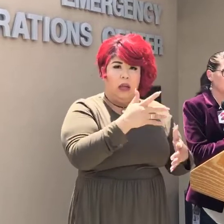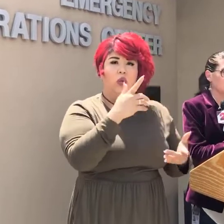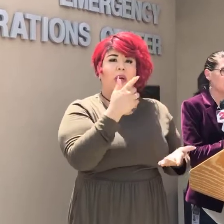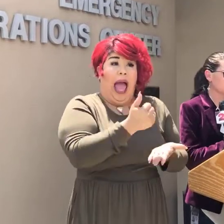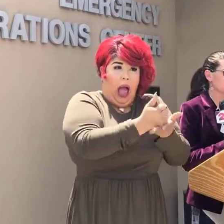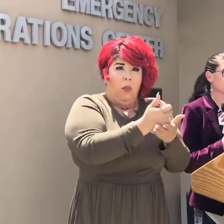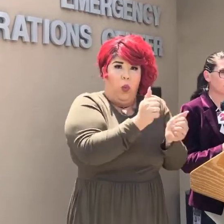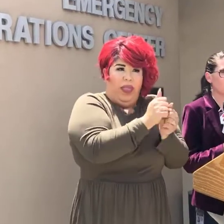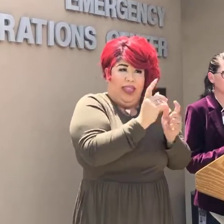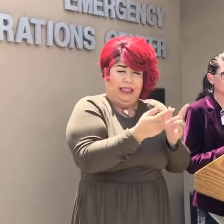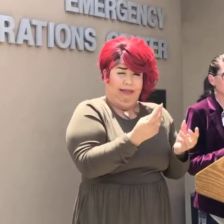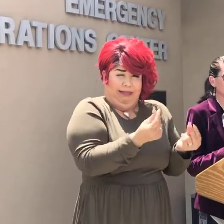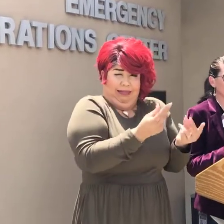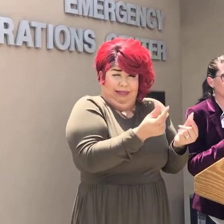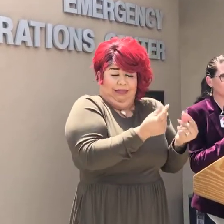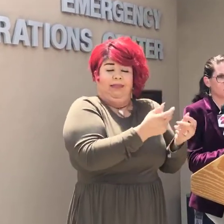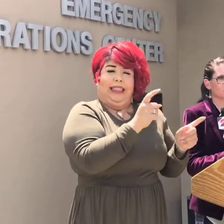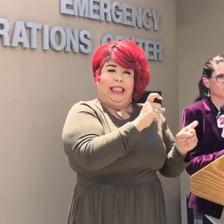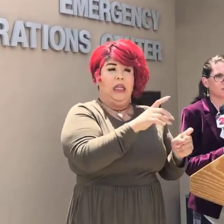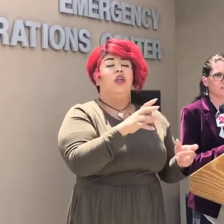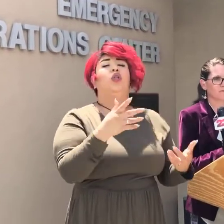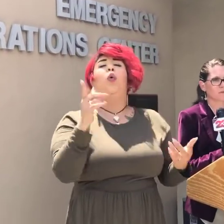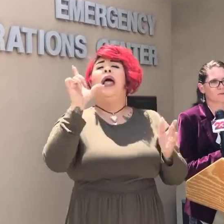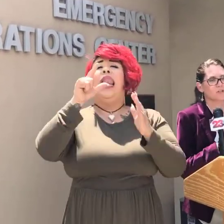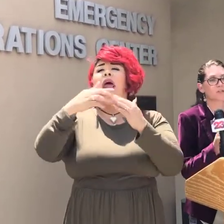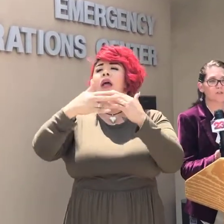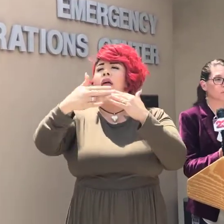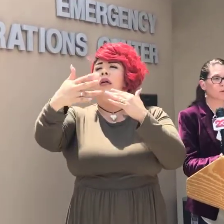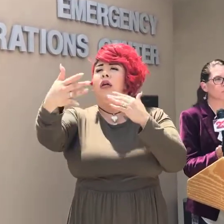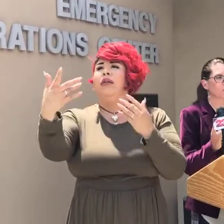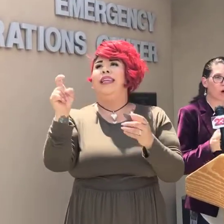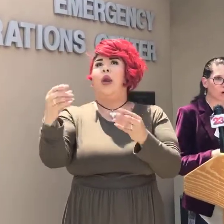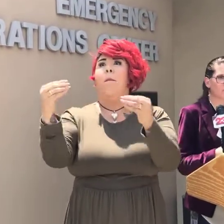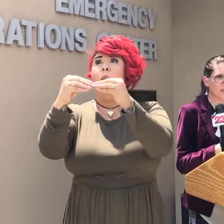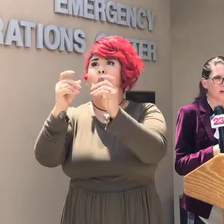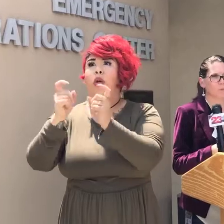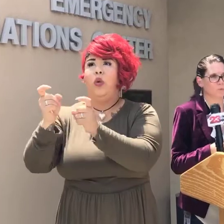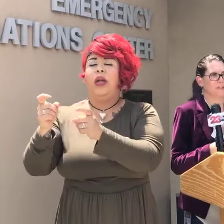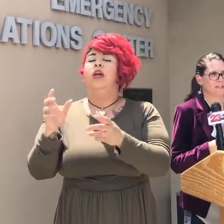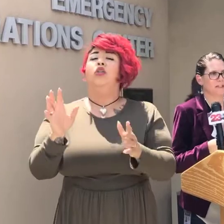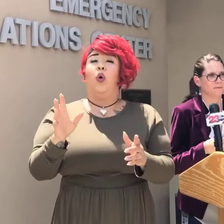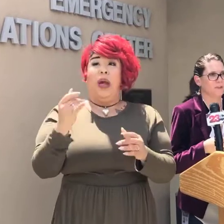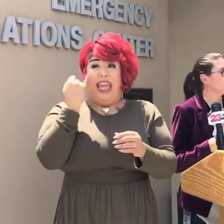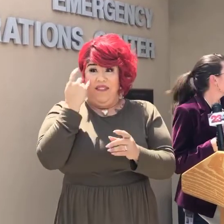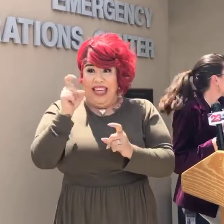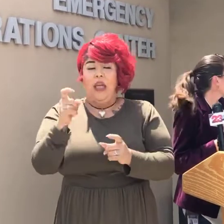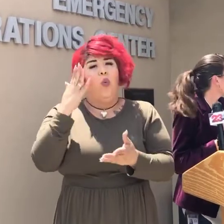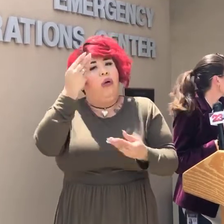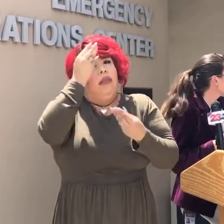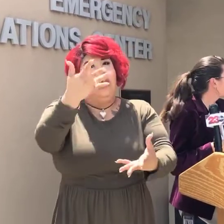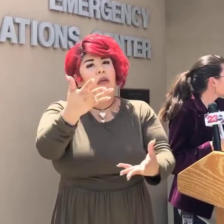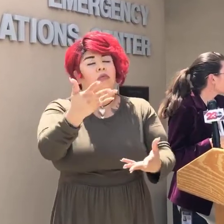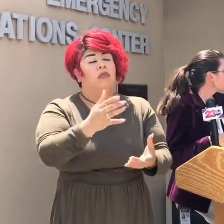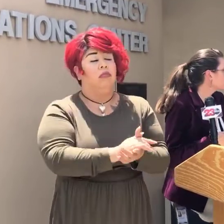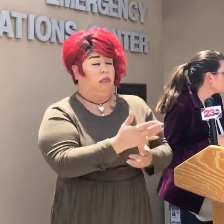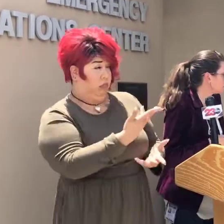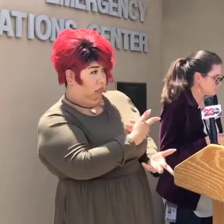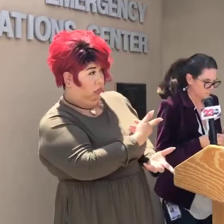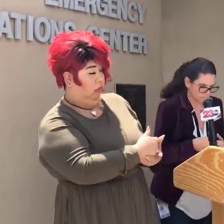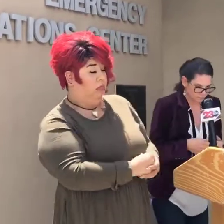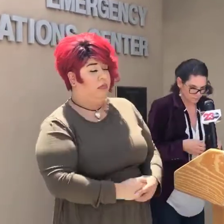needs. It's the prolonged need where you start to see a need for donations, and so we would call for that when we need it. Anything